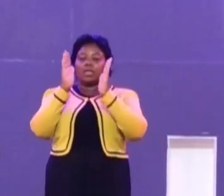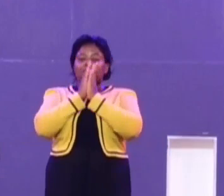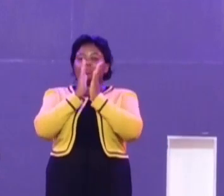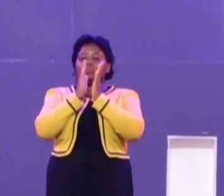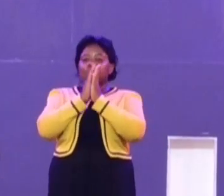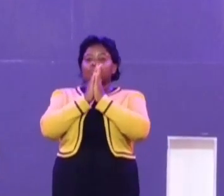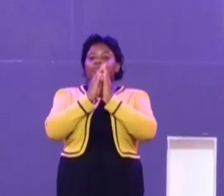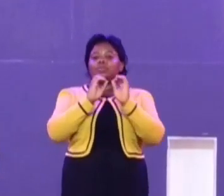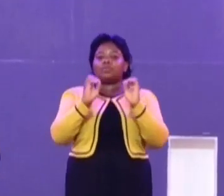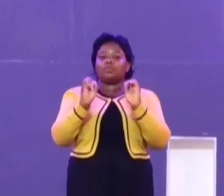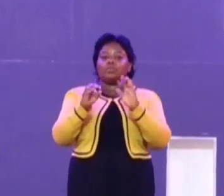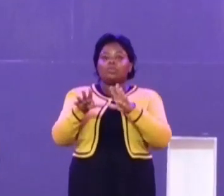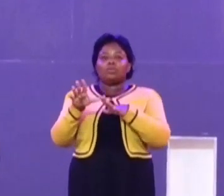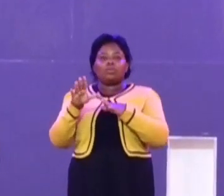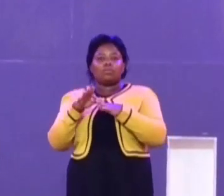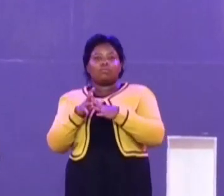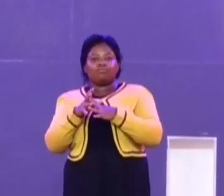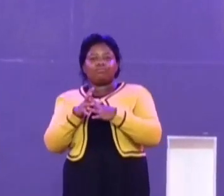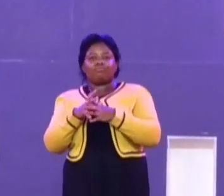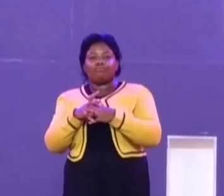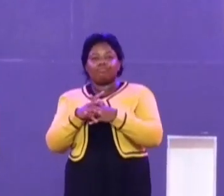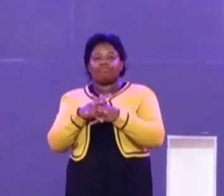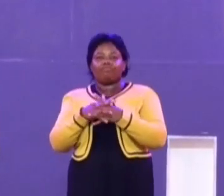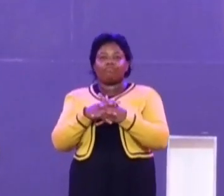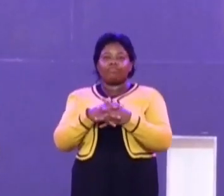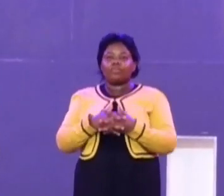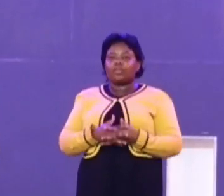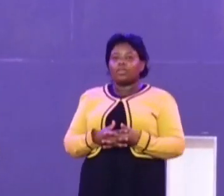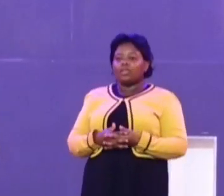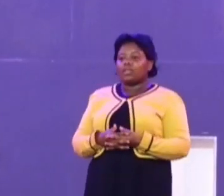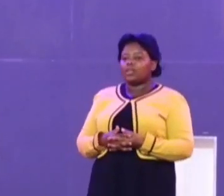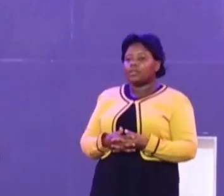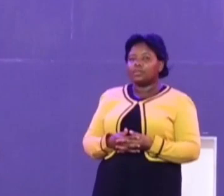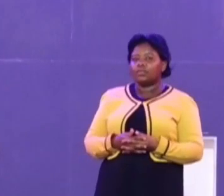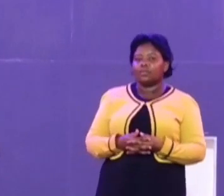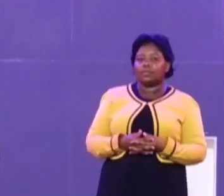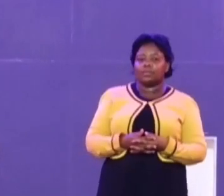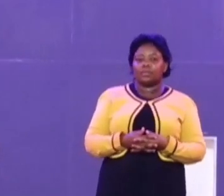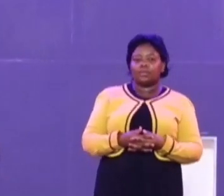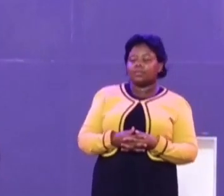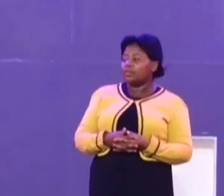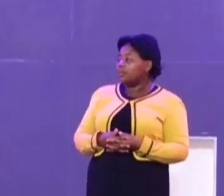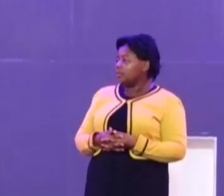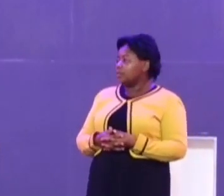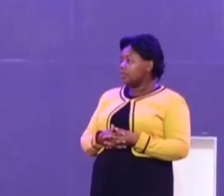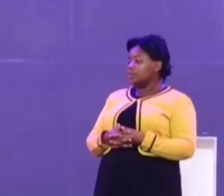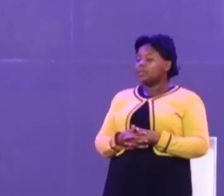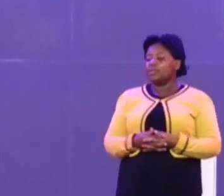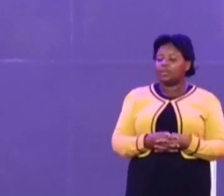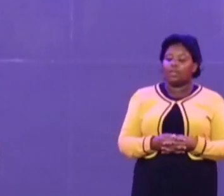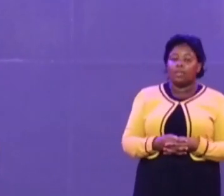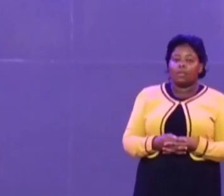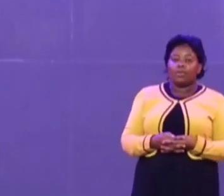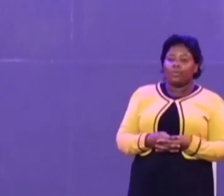buno ku online. Bamuyita Devinansi. Amina. Amanya geego. Devinansi mukama akuwa omukisa. May the Lord bless